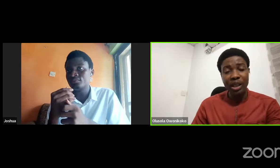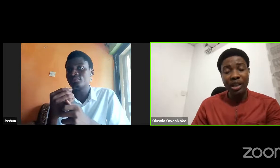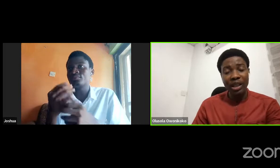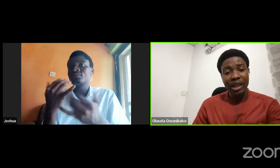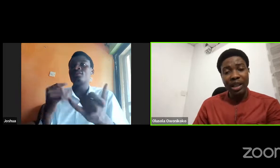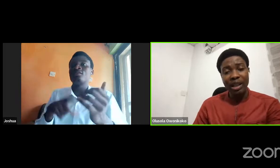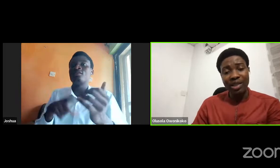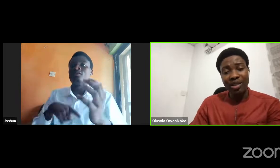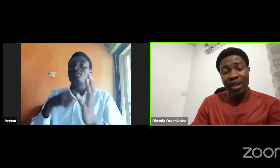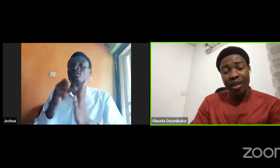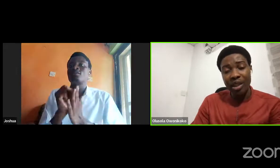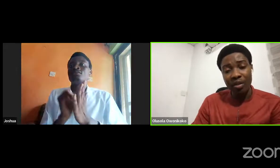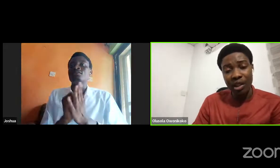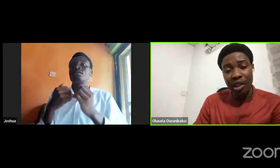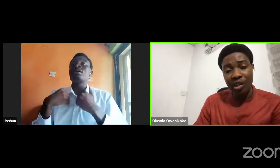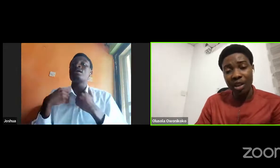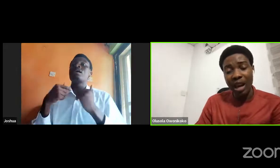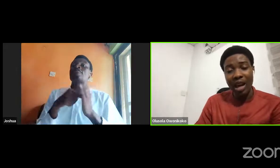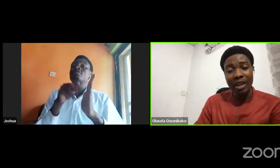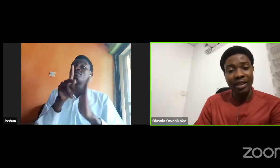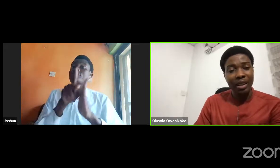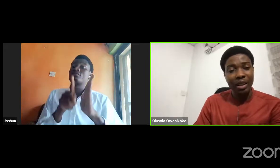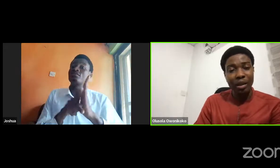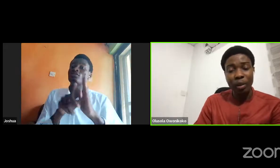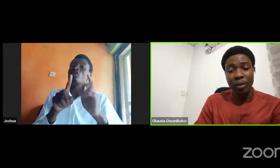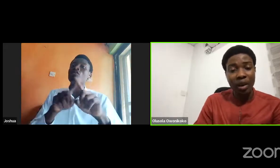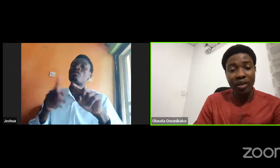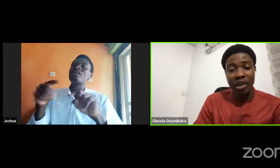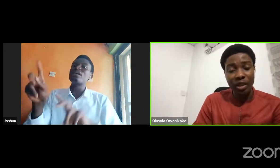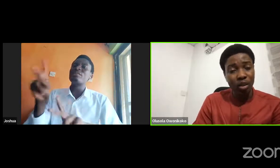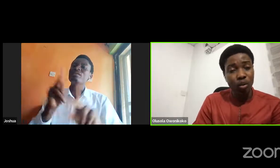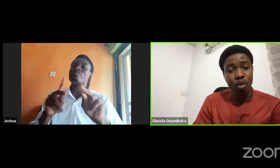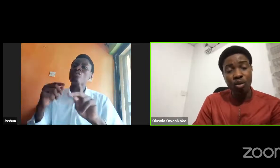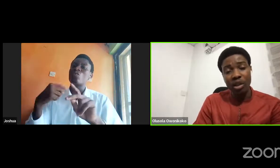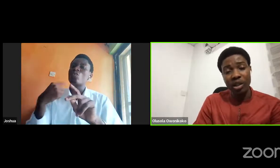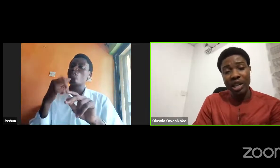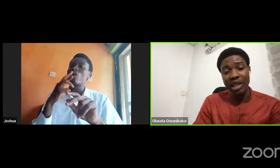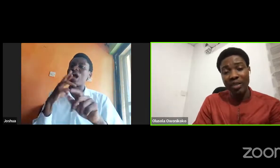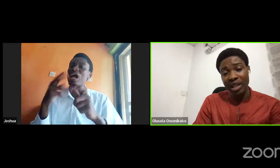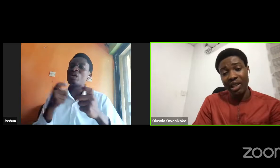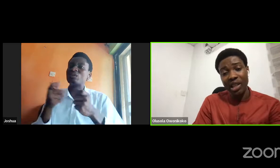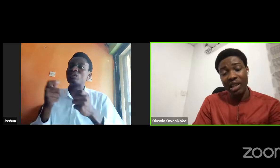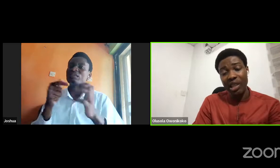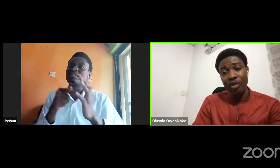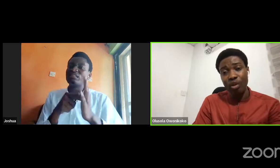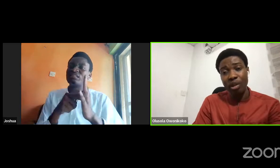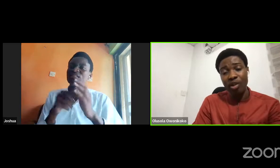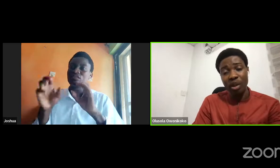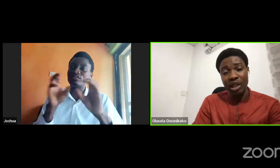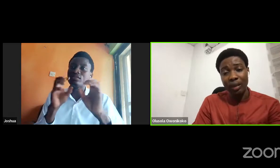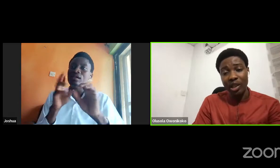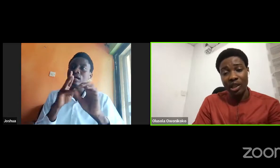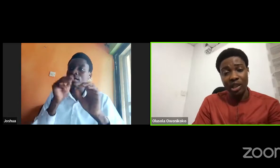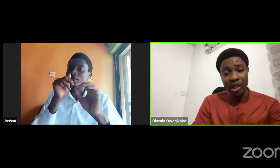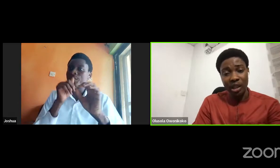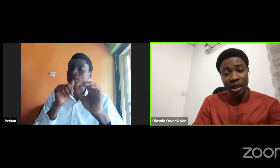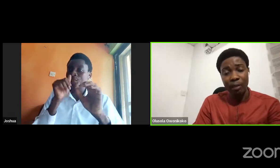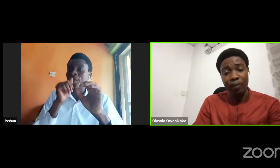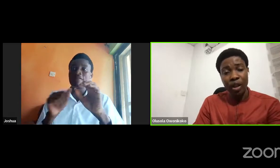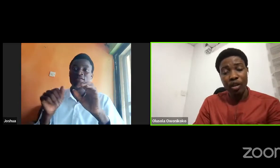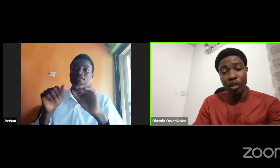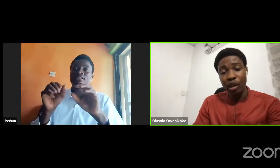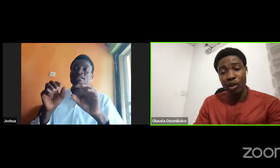who are actually driving this conversation are the private sector, who do not yet have any incentive to make sure disability